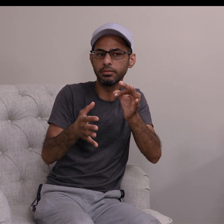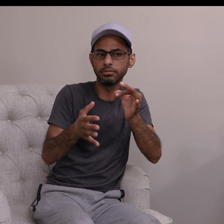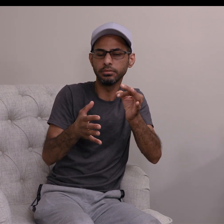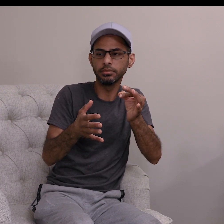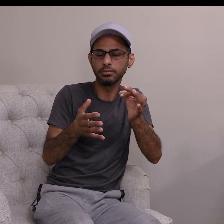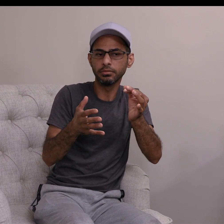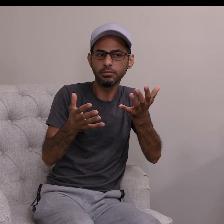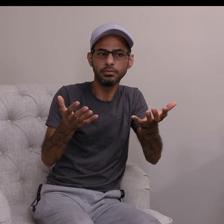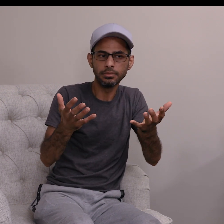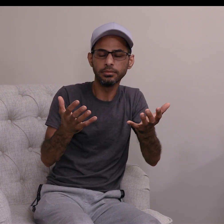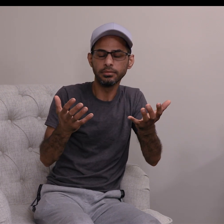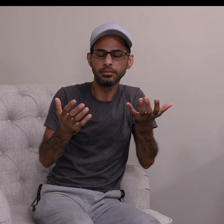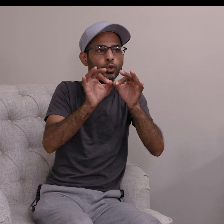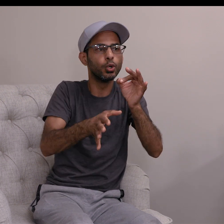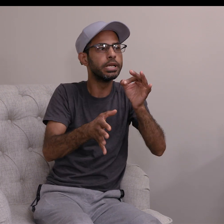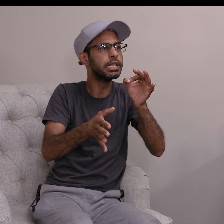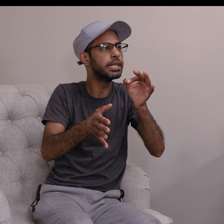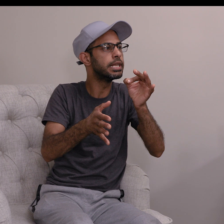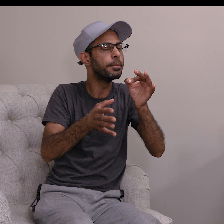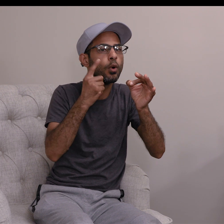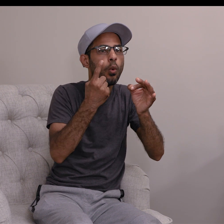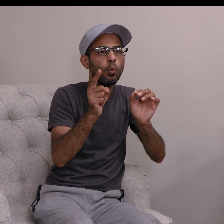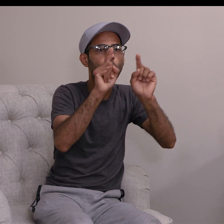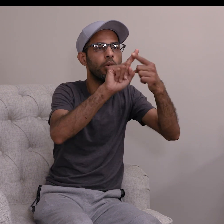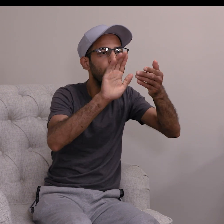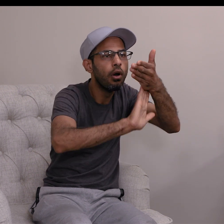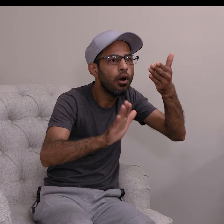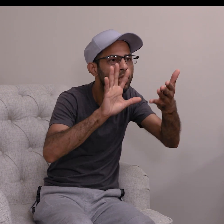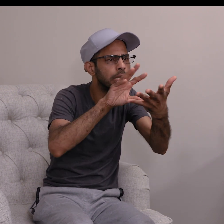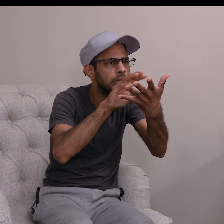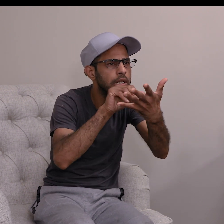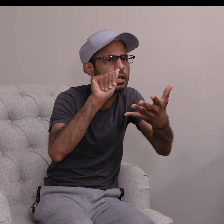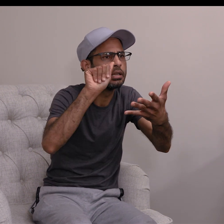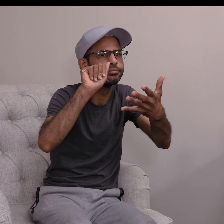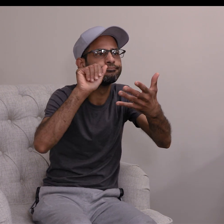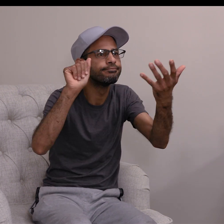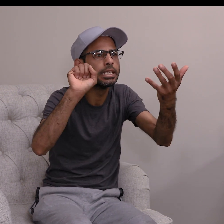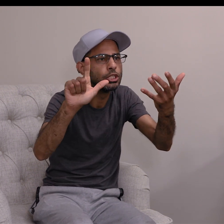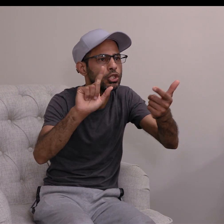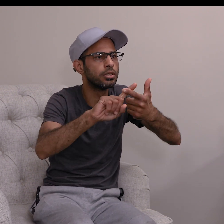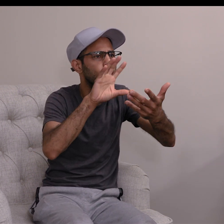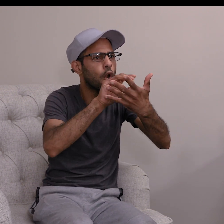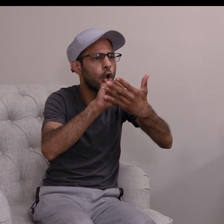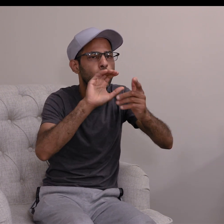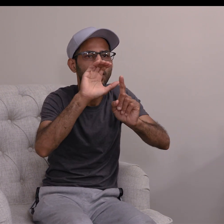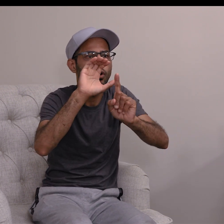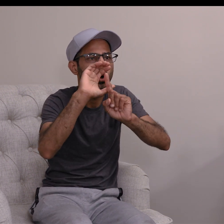prefer live interpreters. Plus interpreters, they went to college, they learned